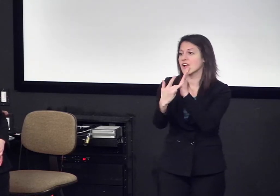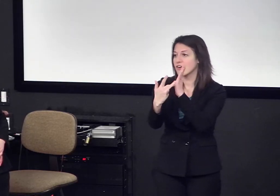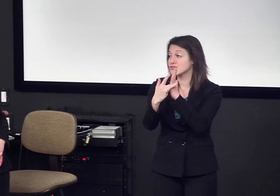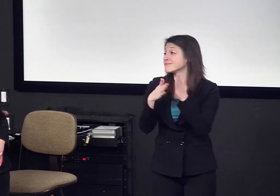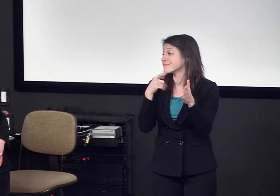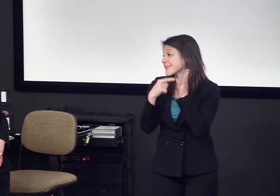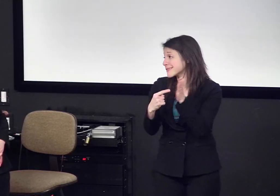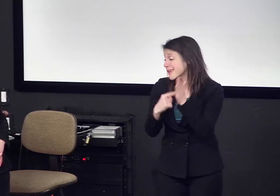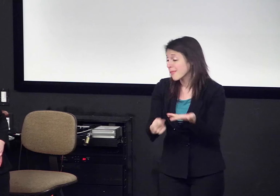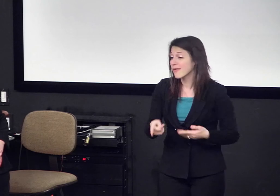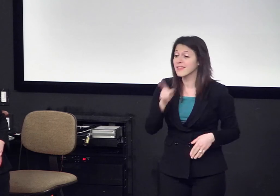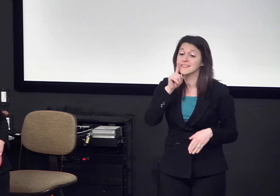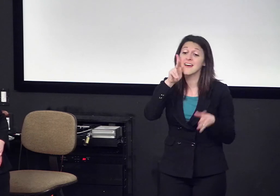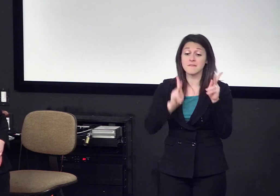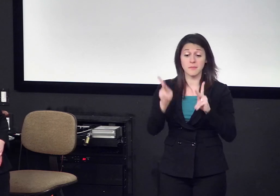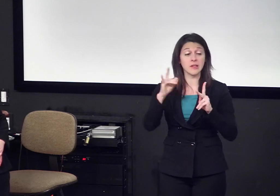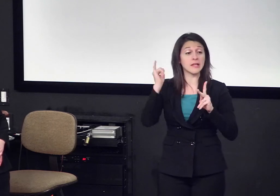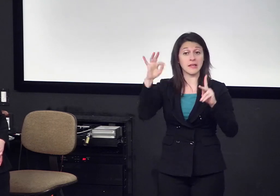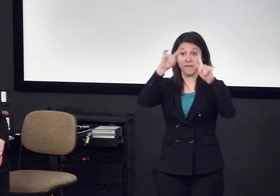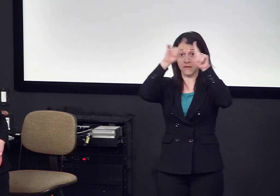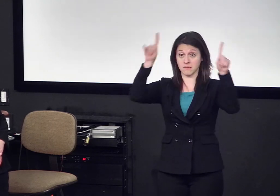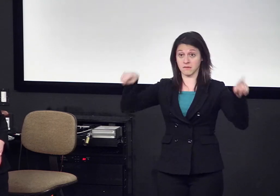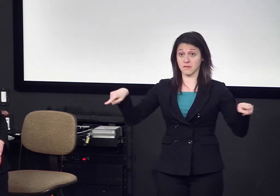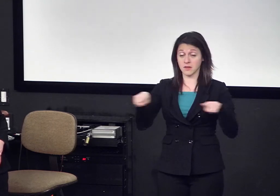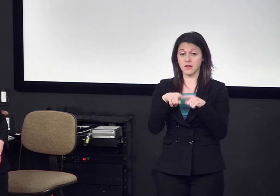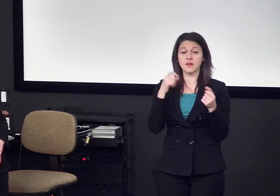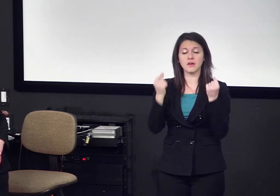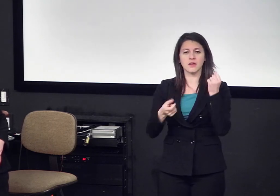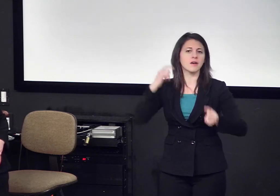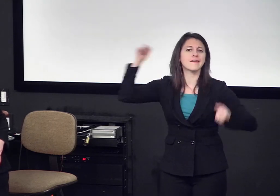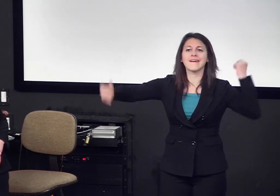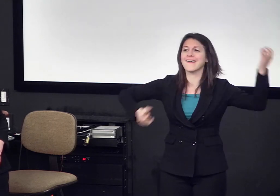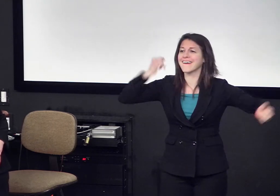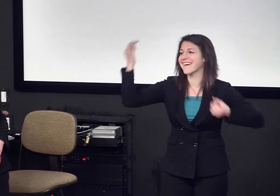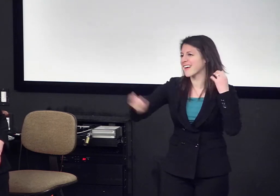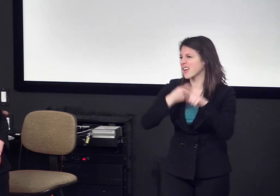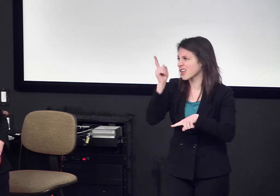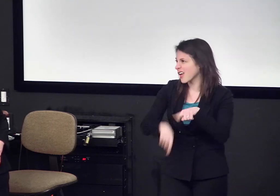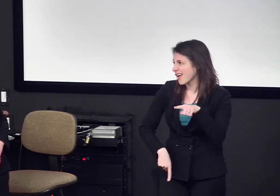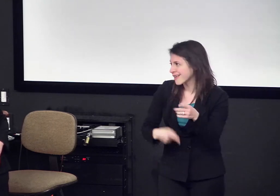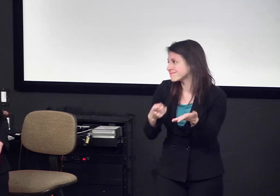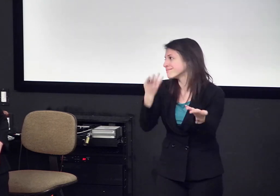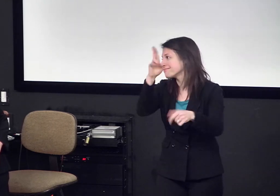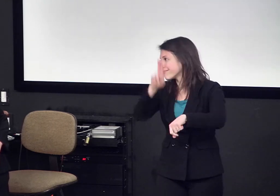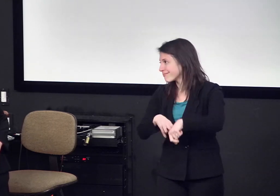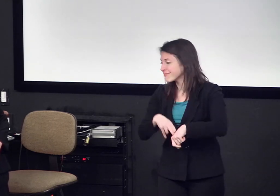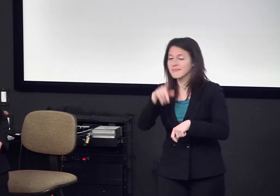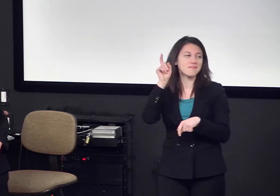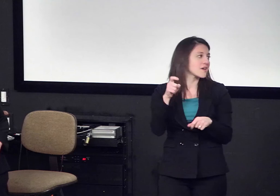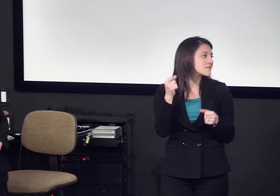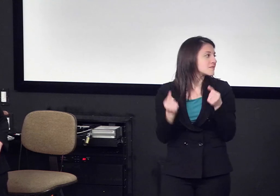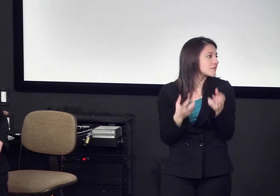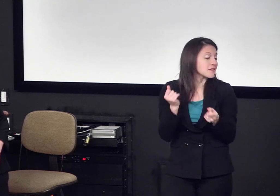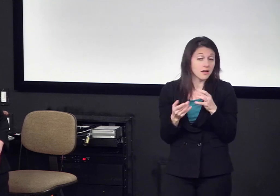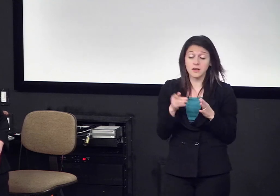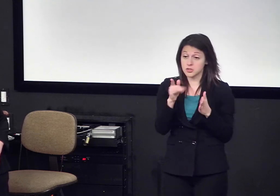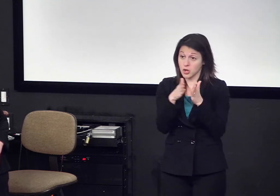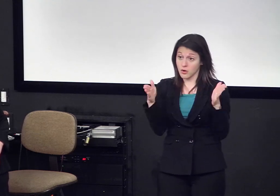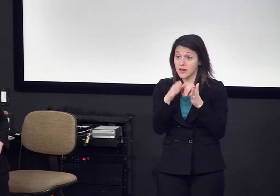factors related to technology and the deaf person's perspective. Even when thinking about it being done on a video screen, your space is limited to your